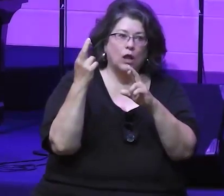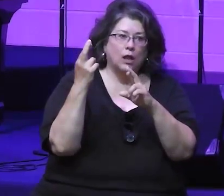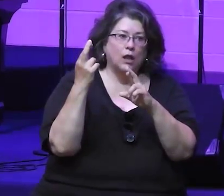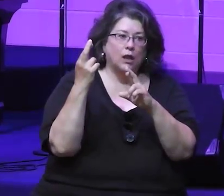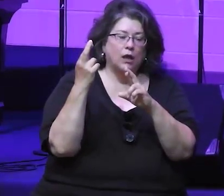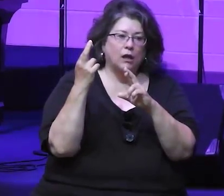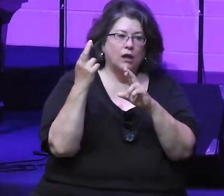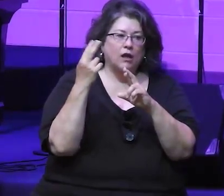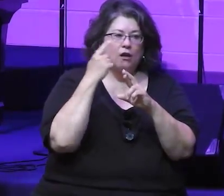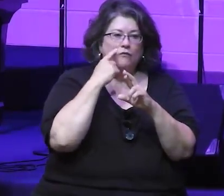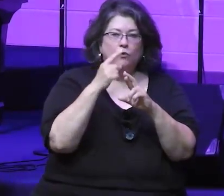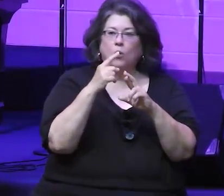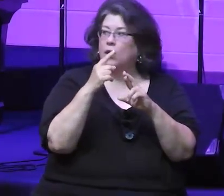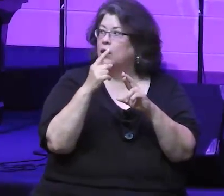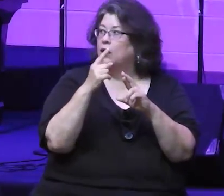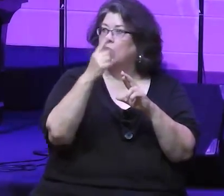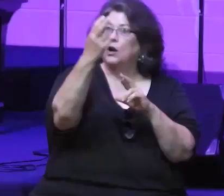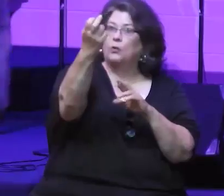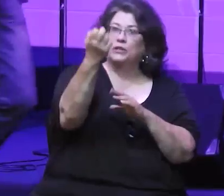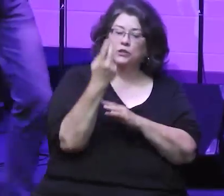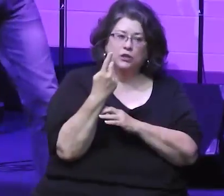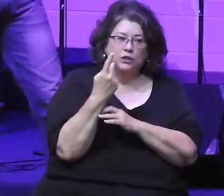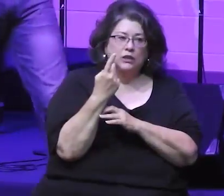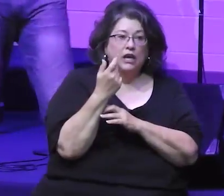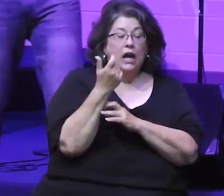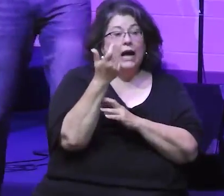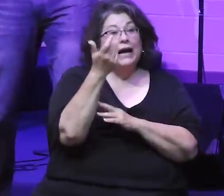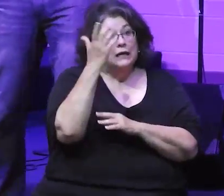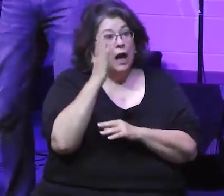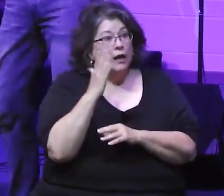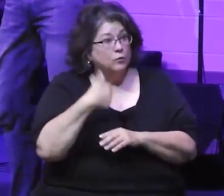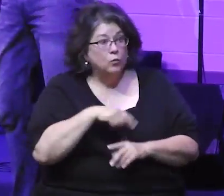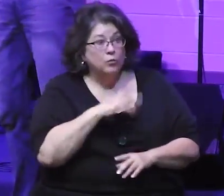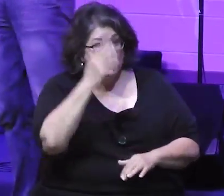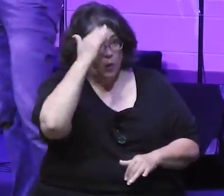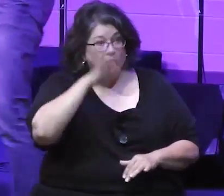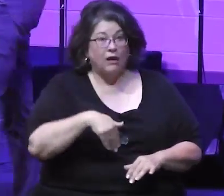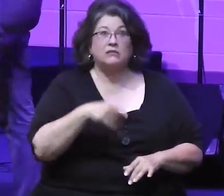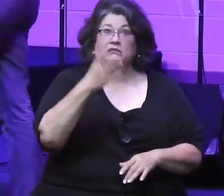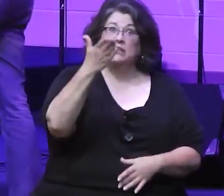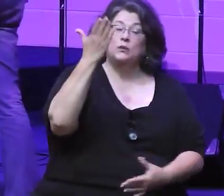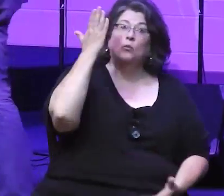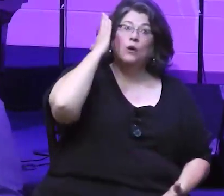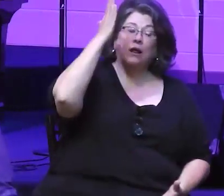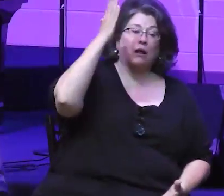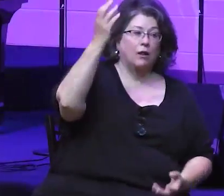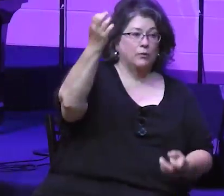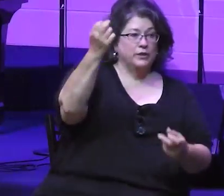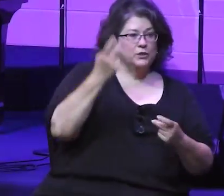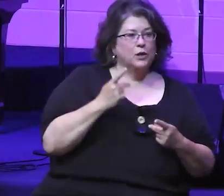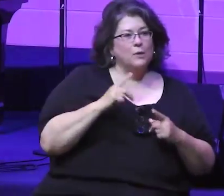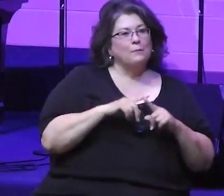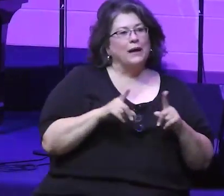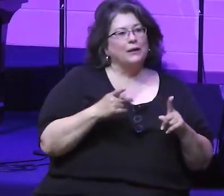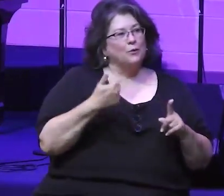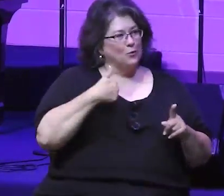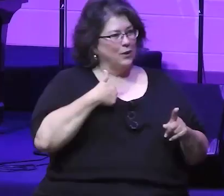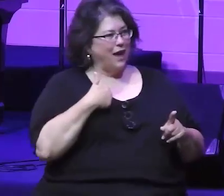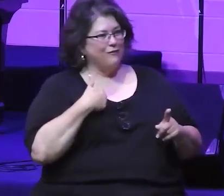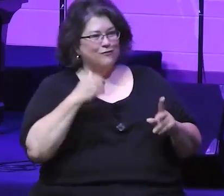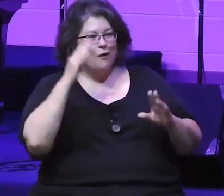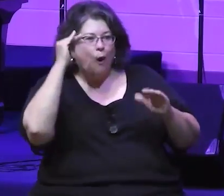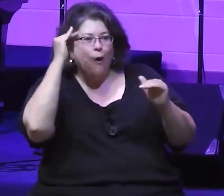my slides. So God is expectant of a return, but we're hopeful of a return. And the reason is